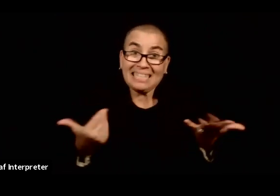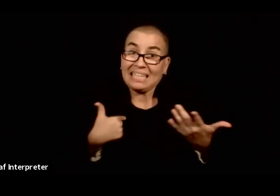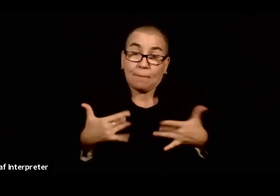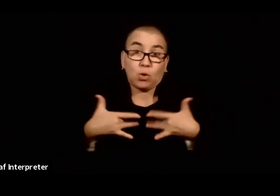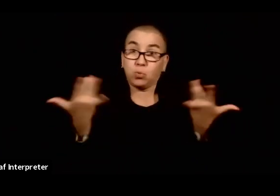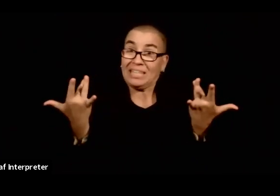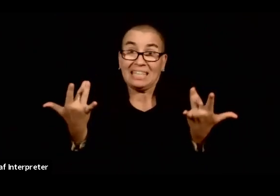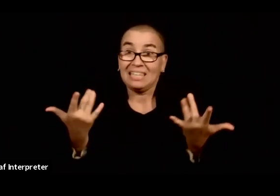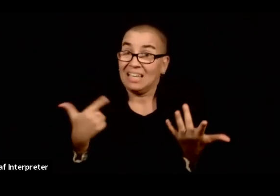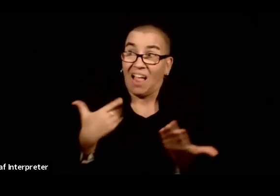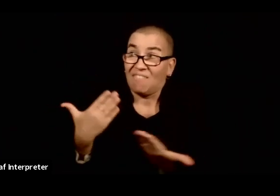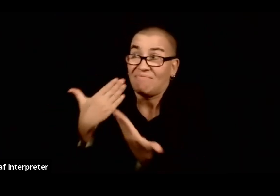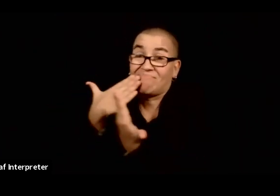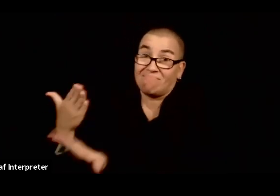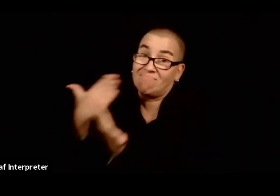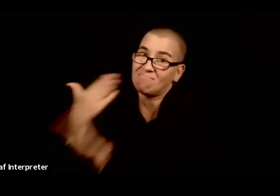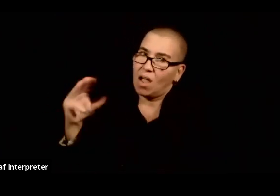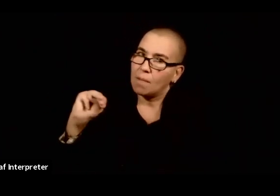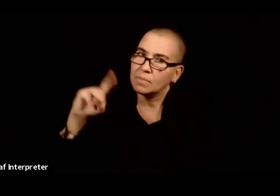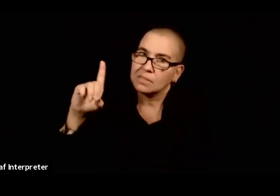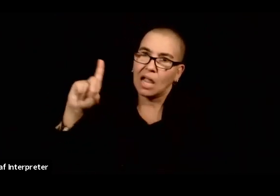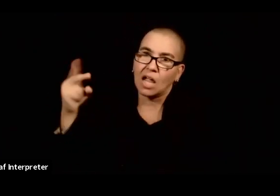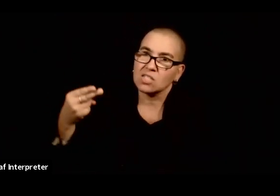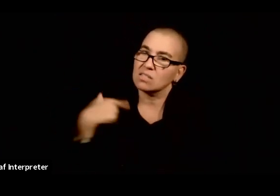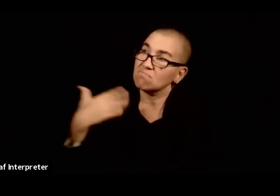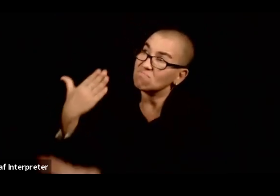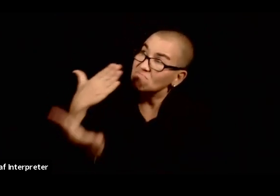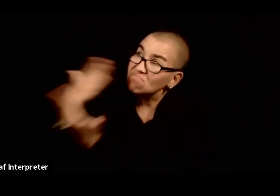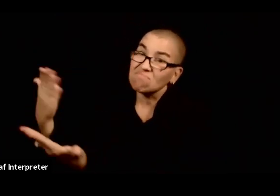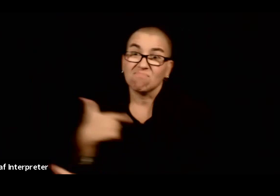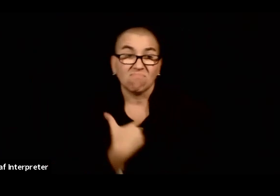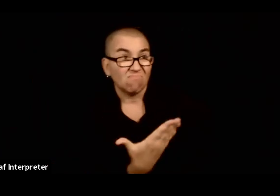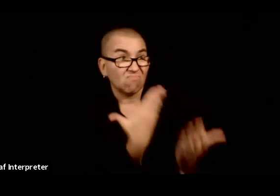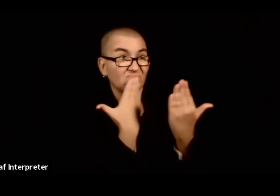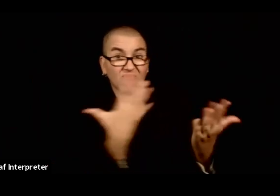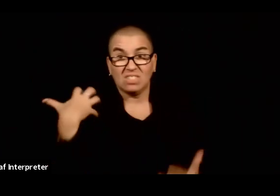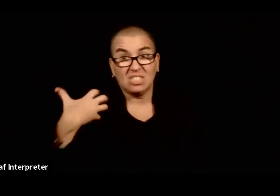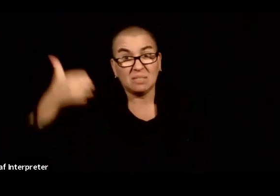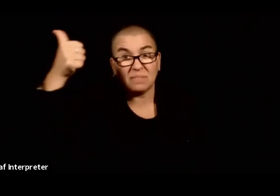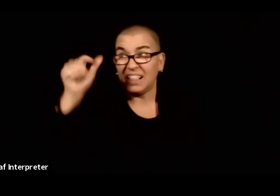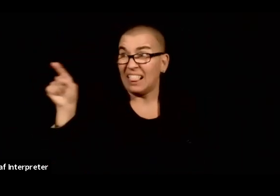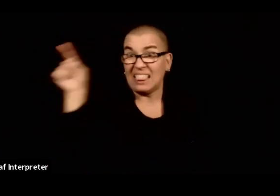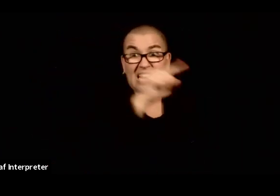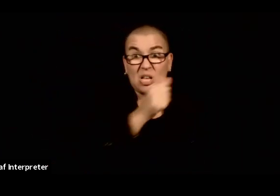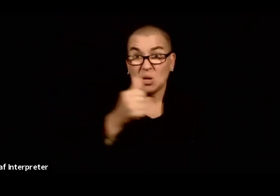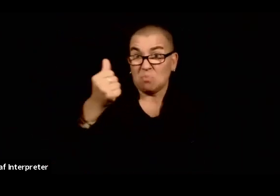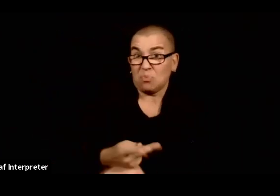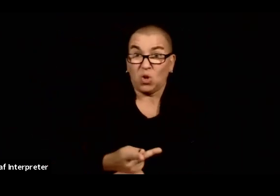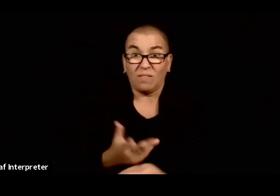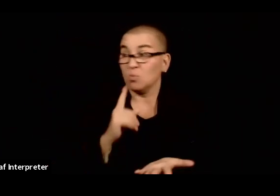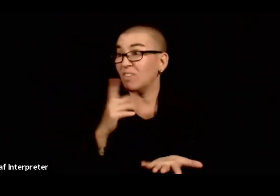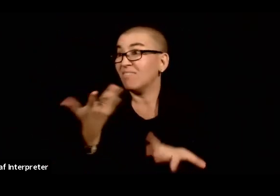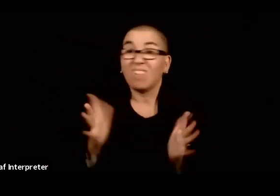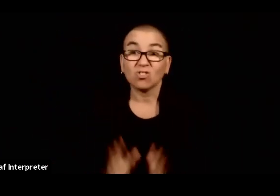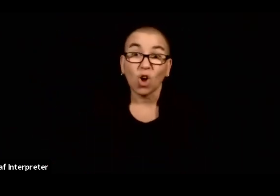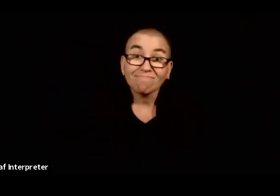that you know, they are listing them, and I guess that's all I have to say about it.